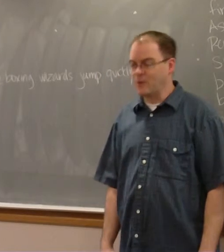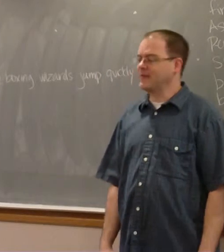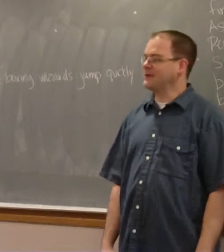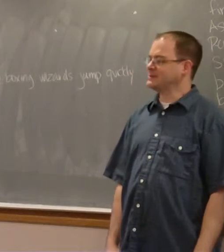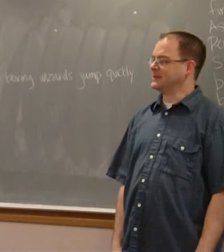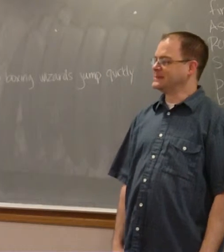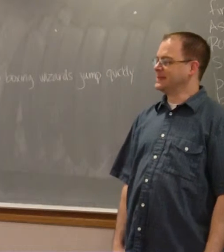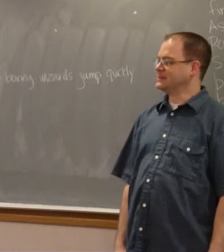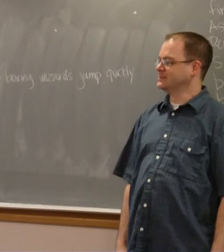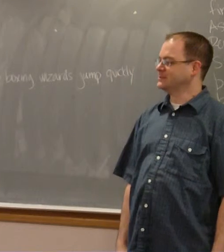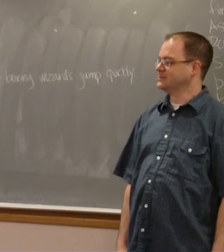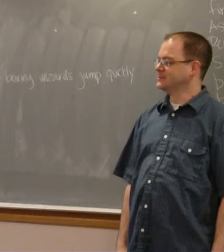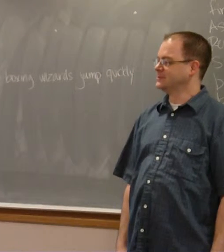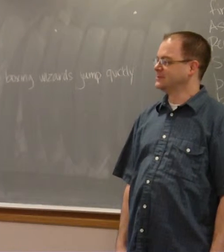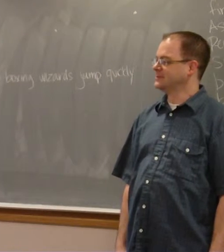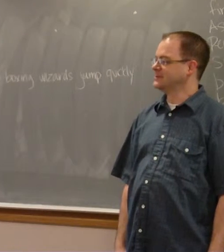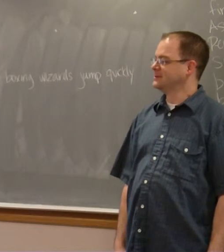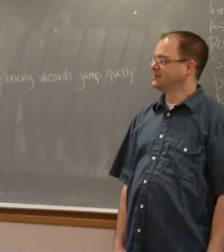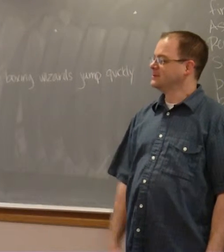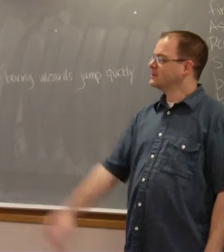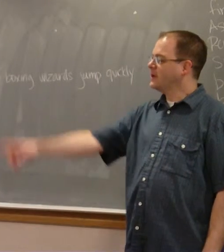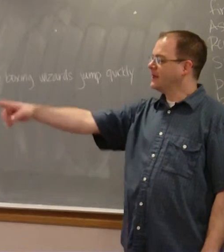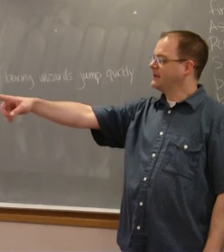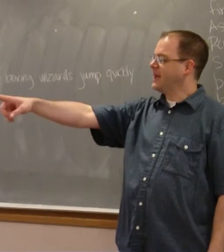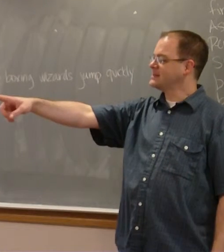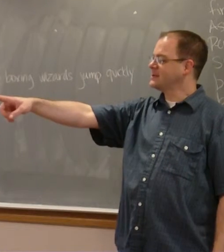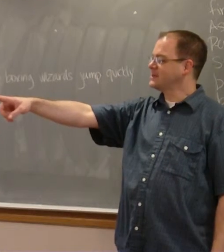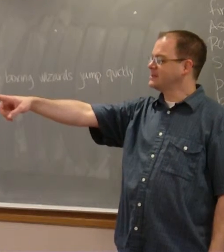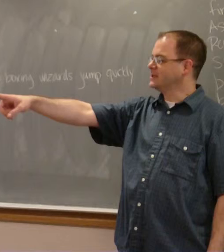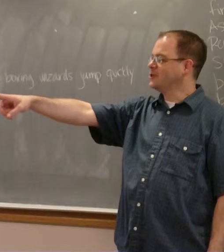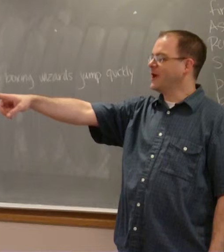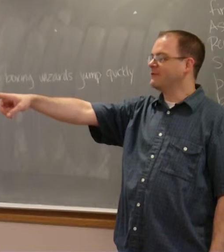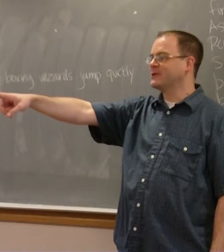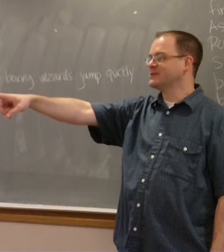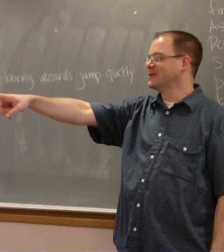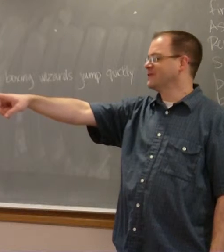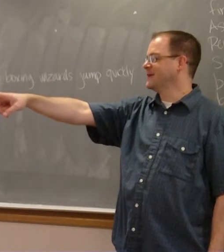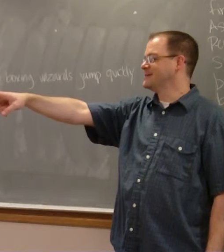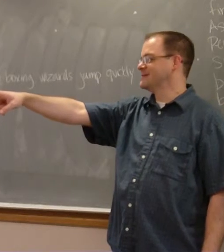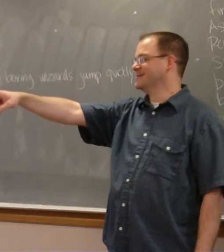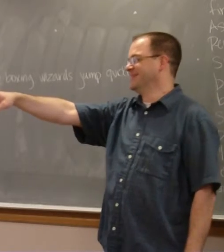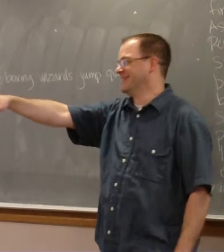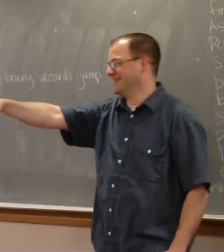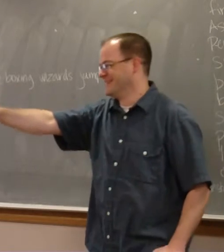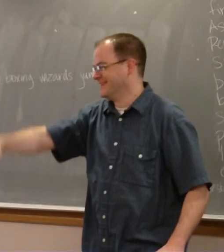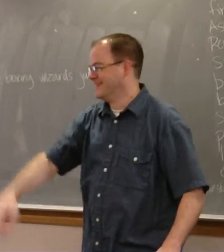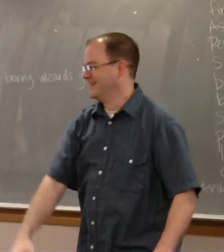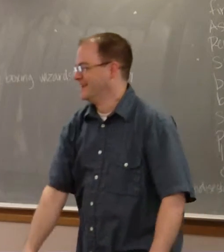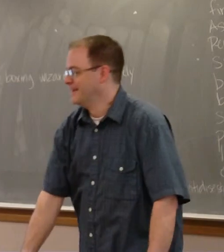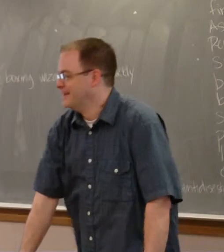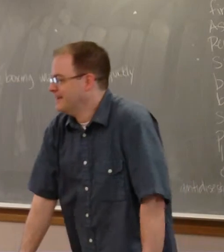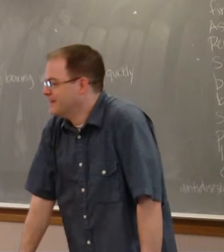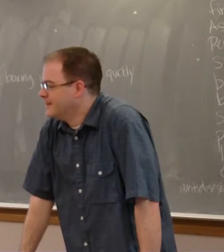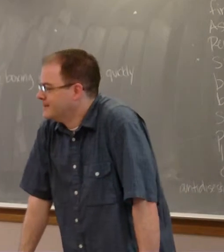Wow, that was a big tangent. Go ahead, ask a question. You have a question on your face. So